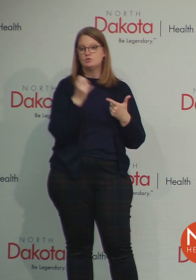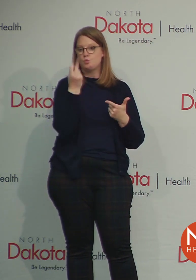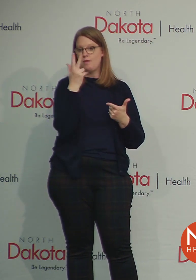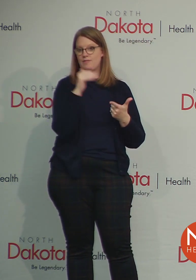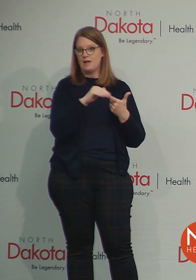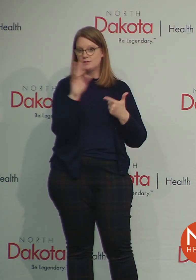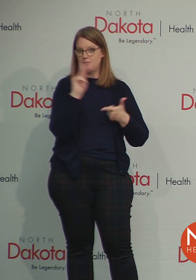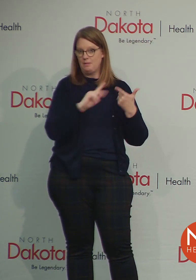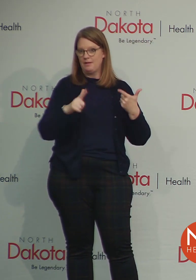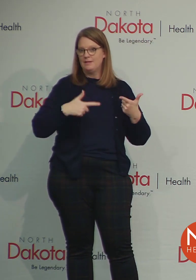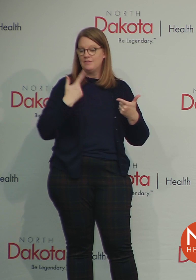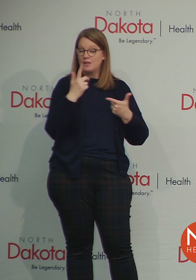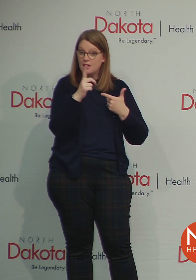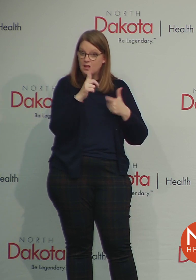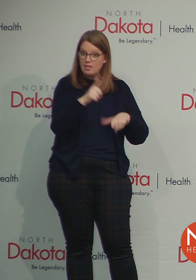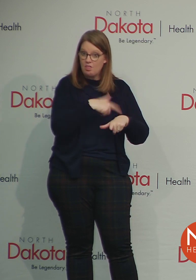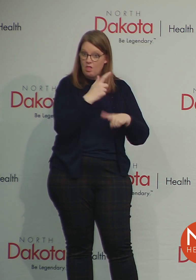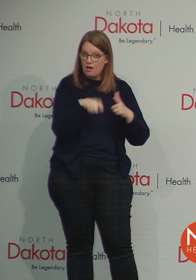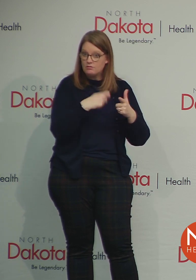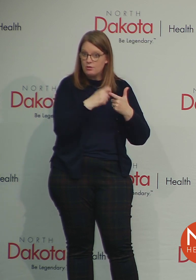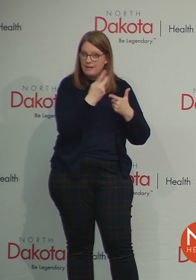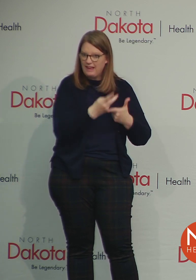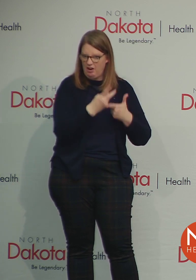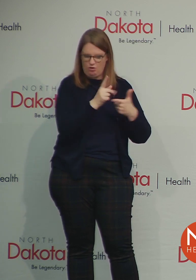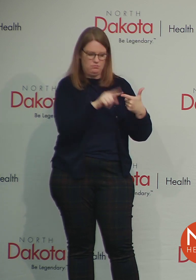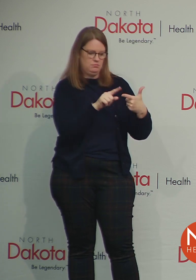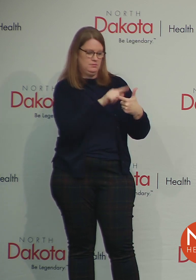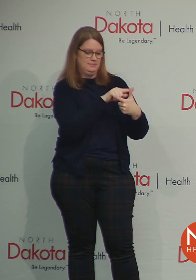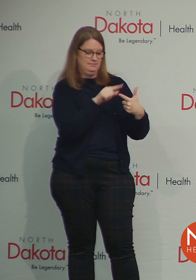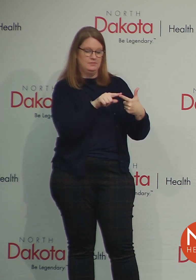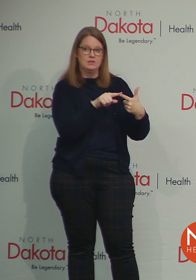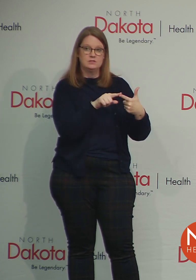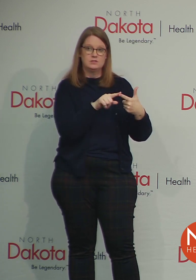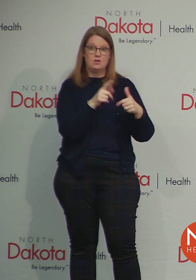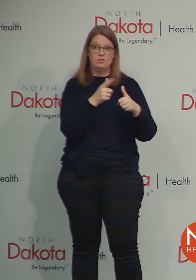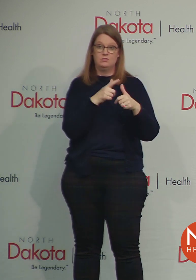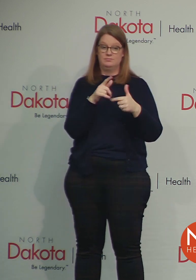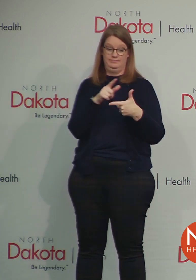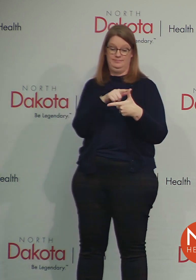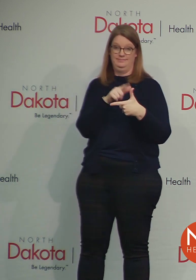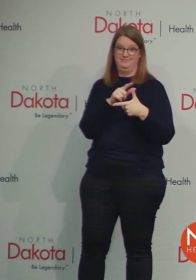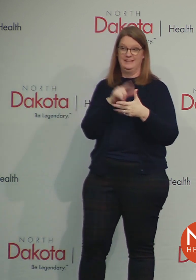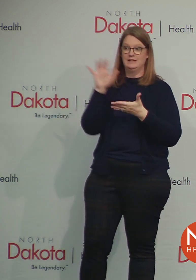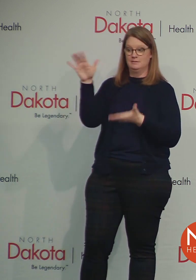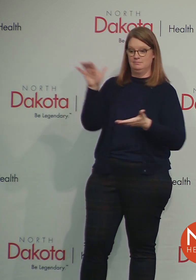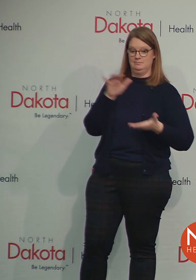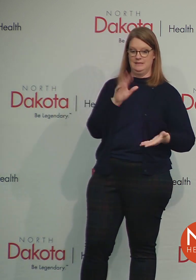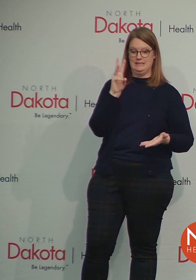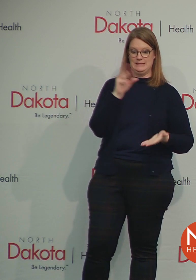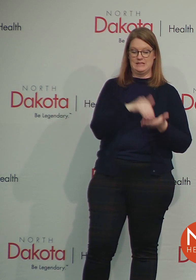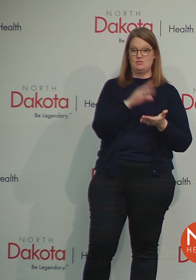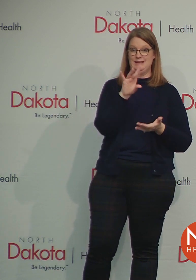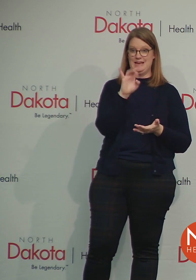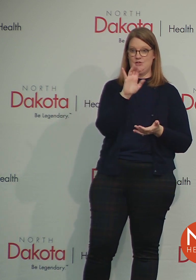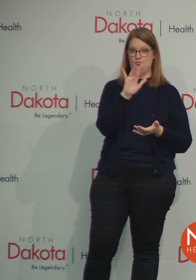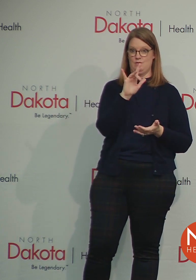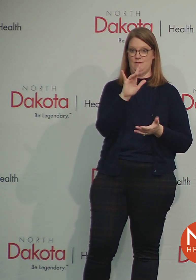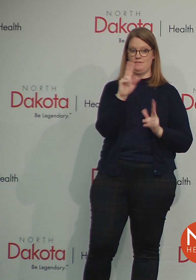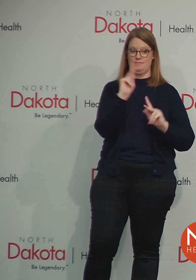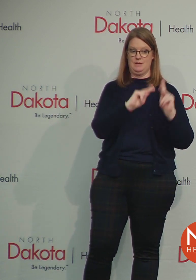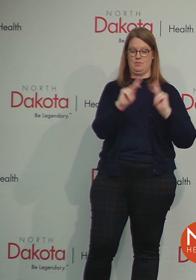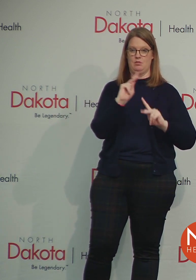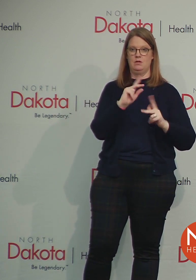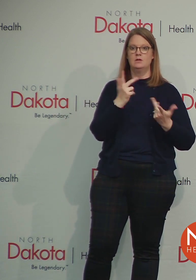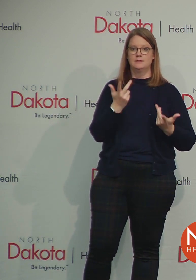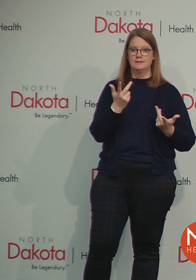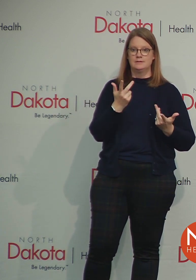12,000 people residing in long-term care. And so our initial allocation is only 6,825 doses. So people will